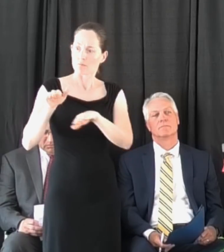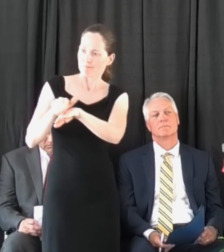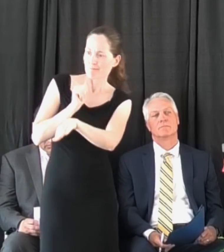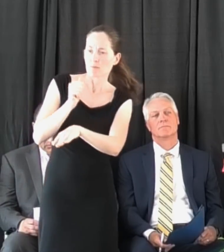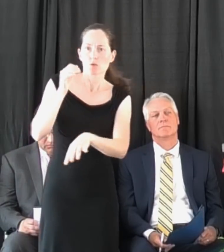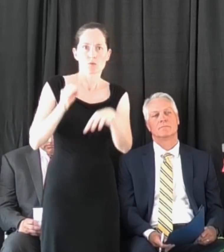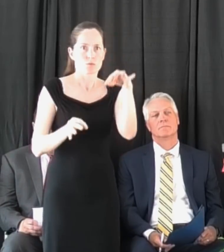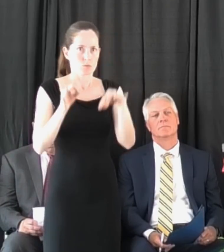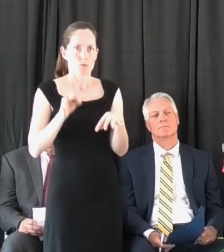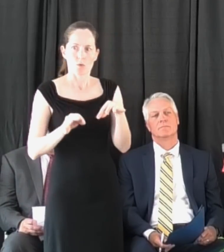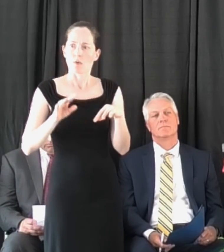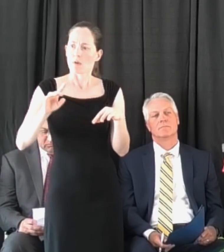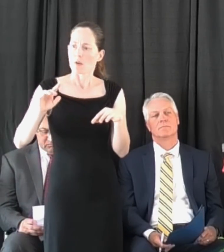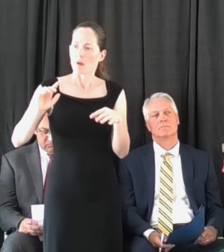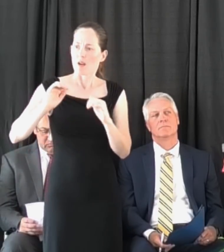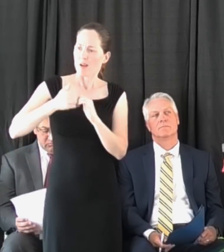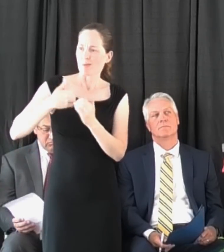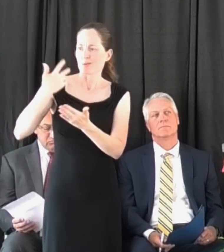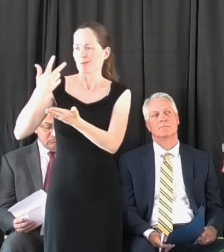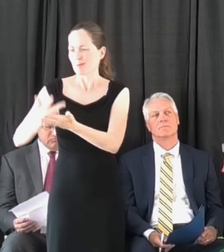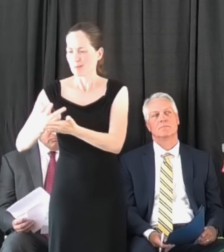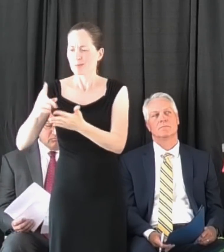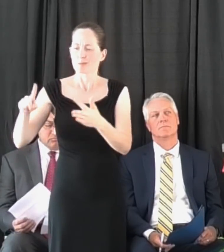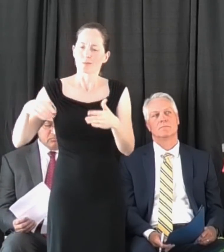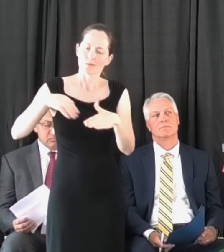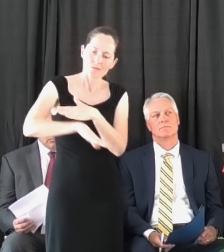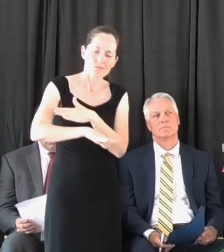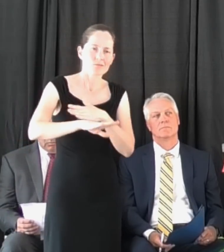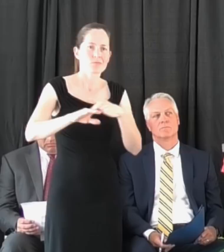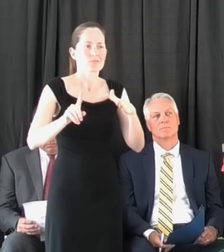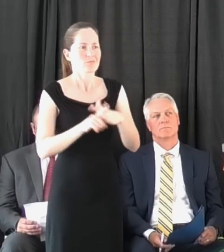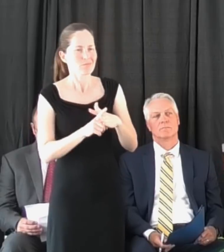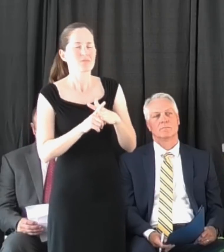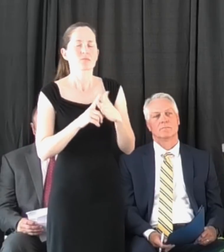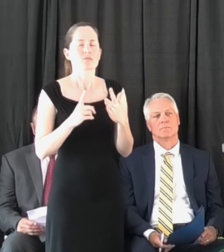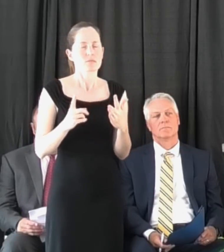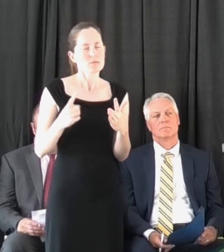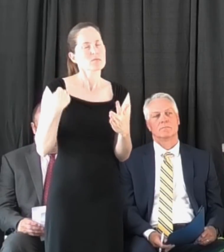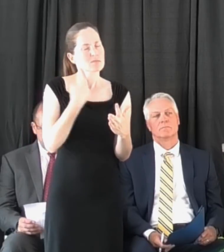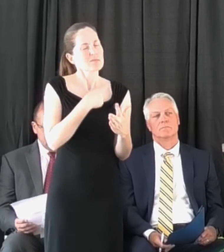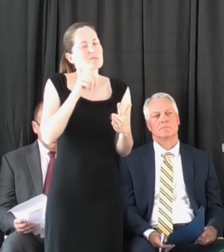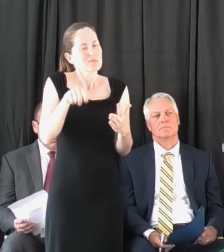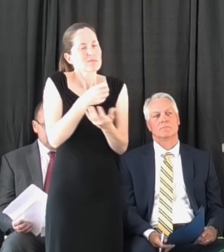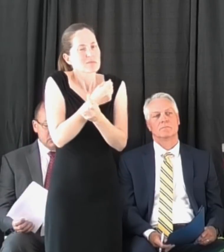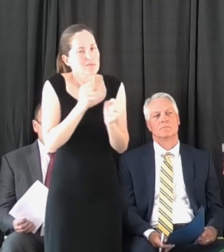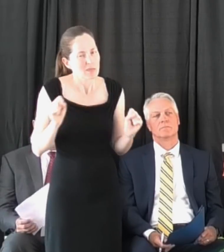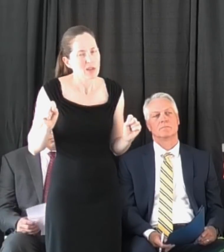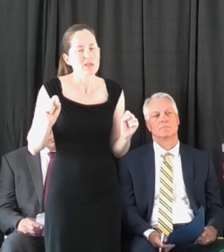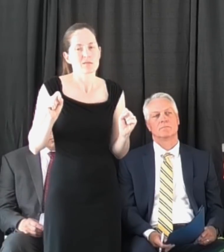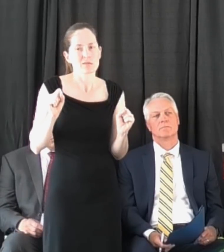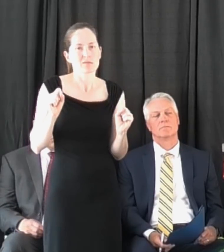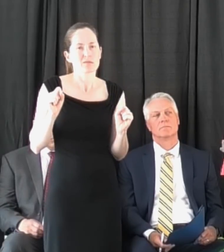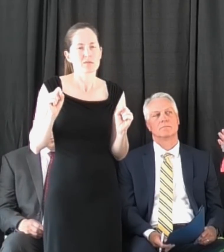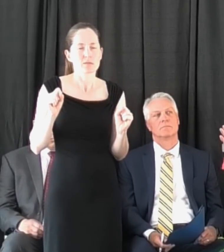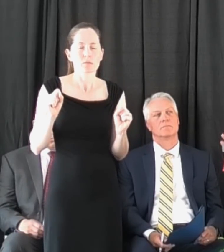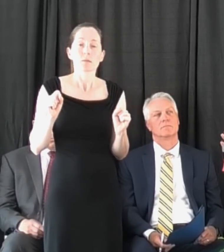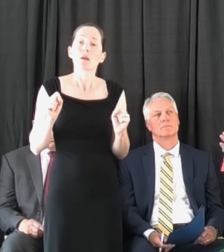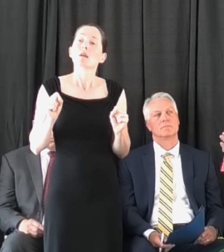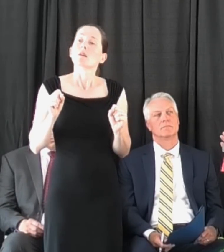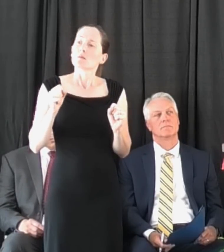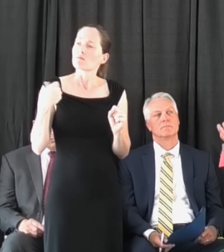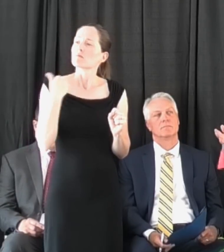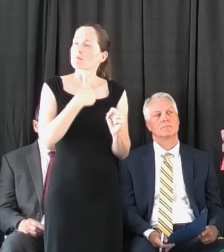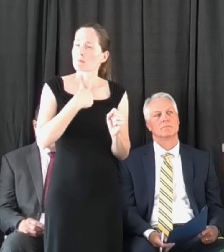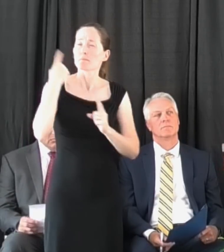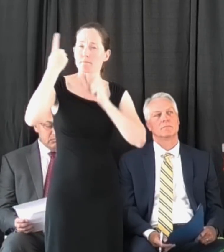technology appropriate, healthful, and most of all, secure and safe. Various sites were considered. For example, the present